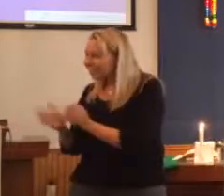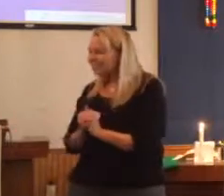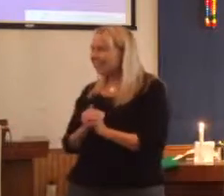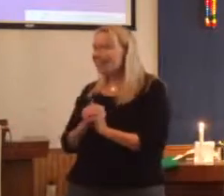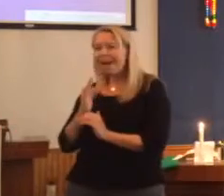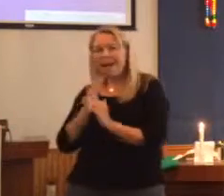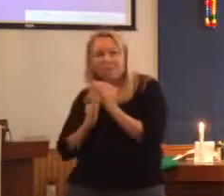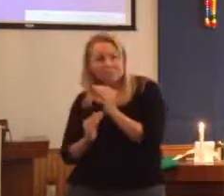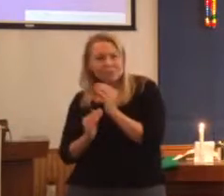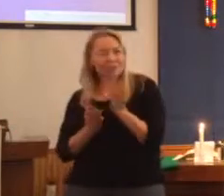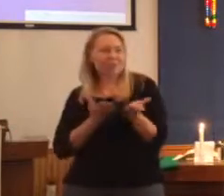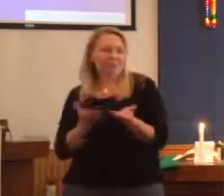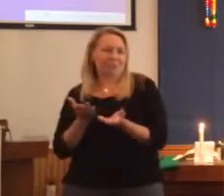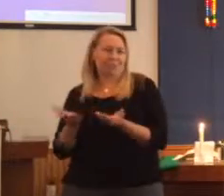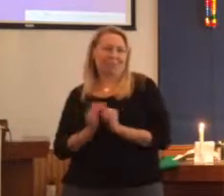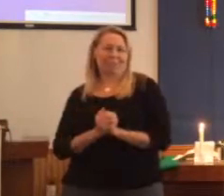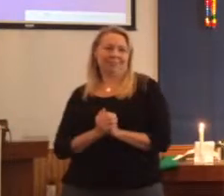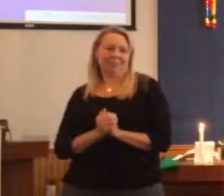about service.